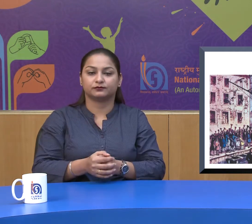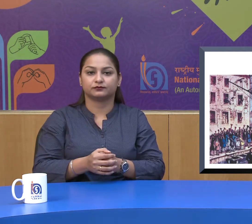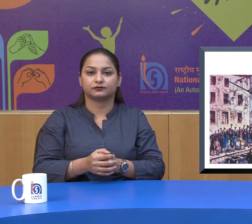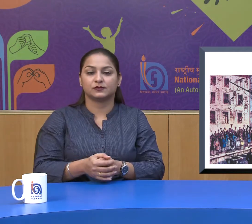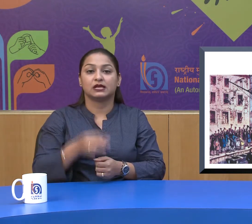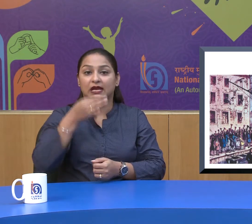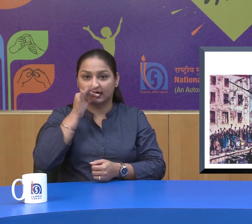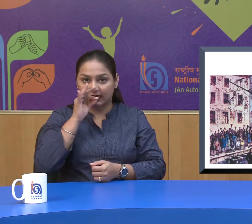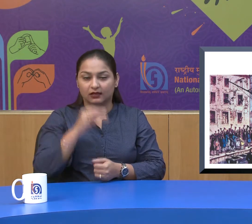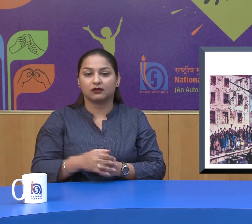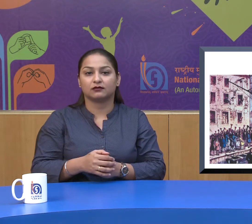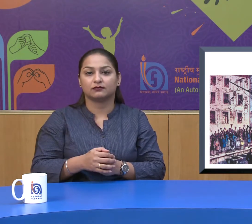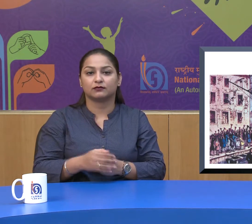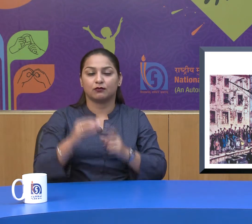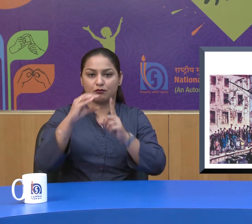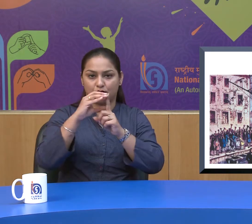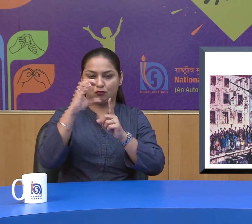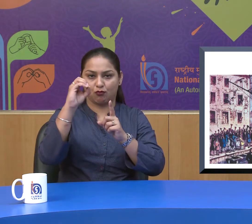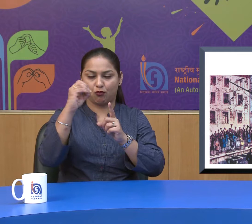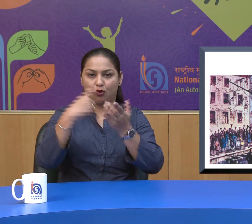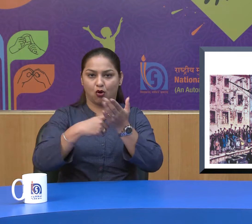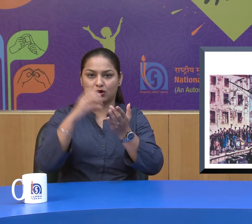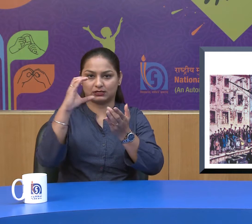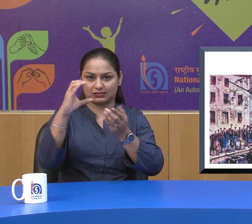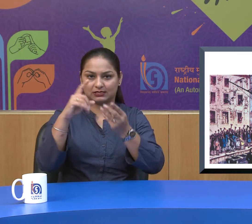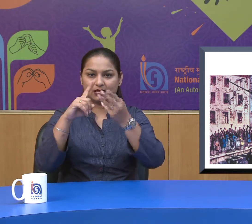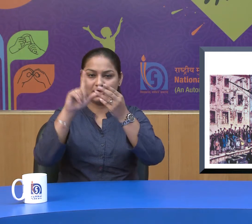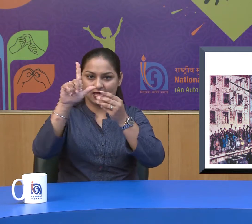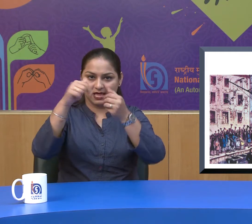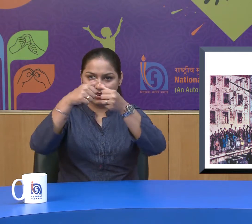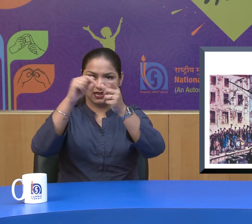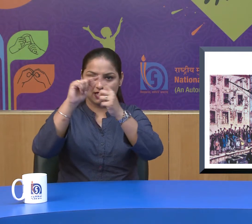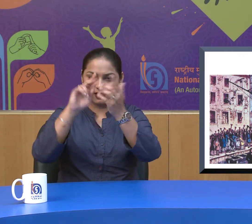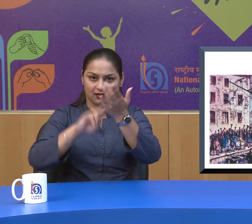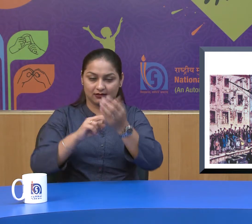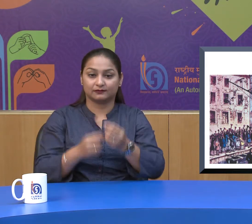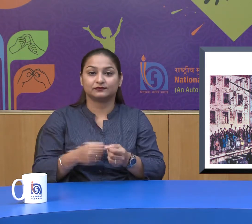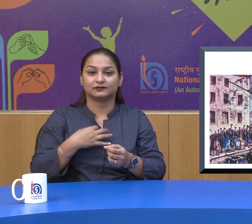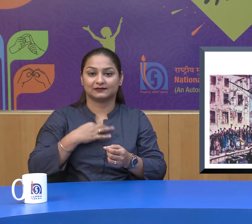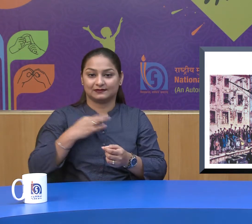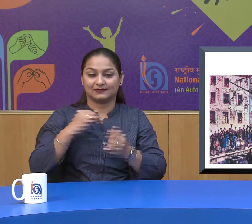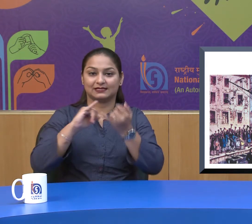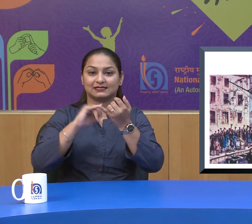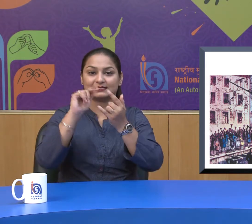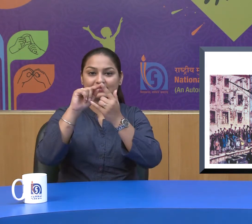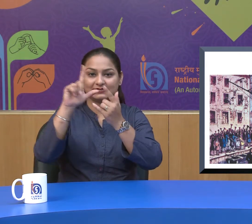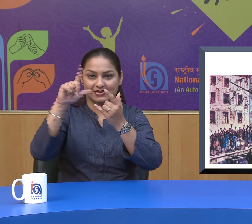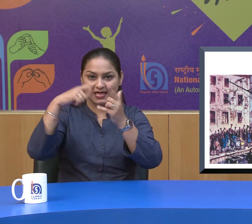porcelain and silk came into India from China.